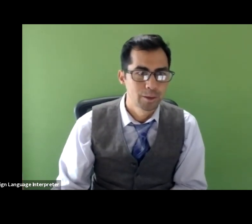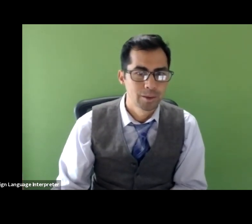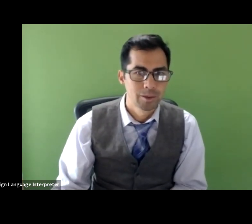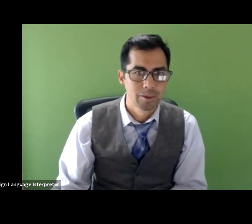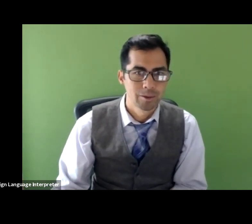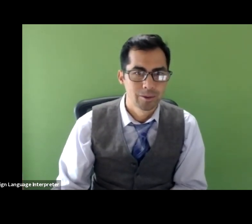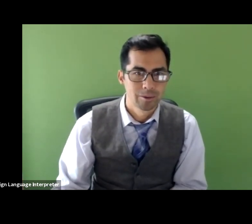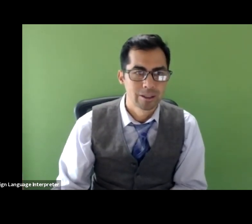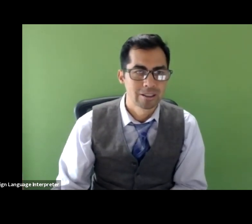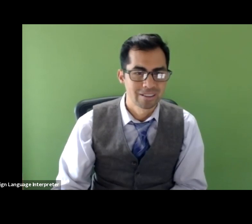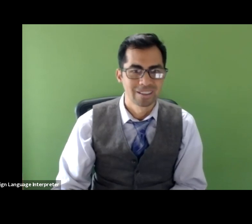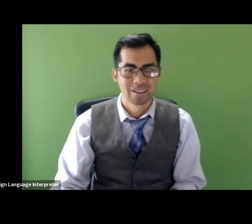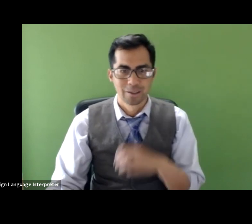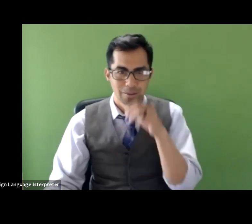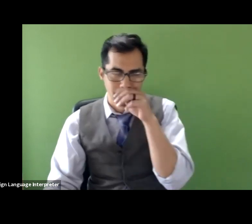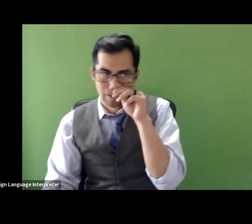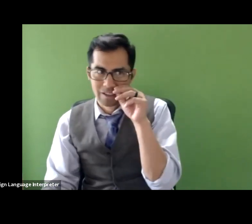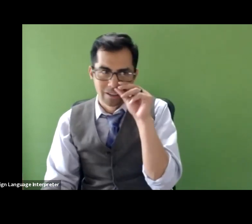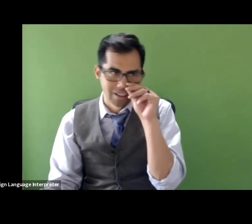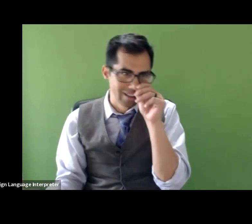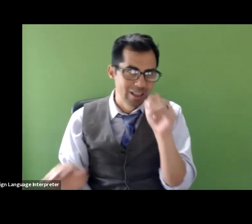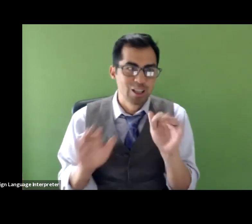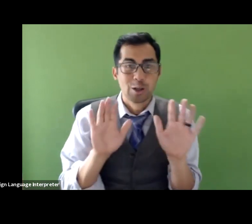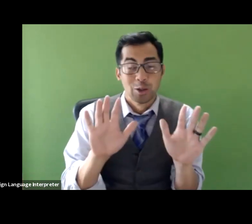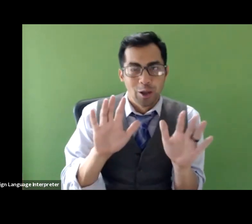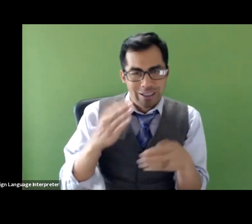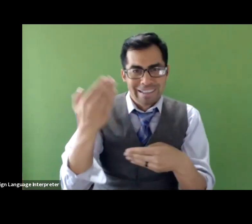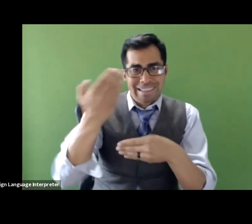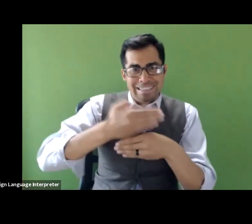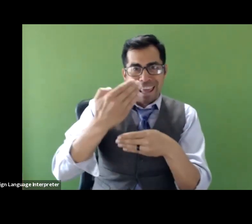Yes. Okay. Okay, take two.